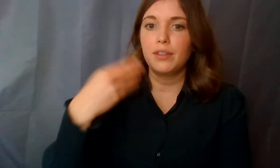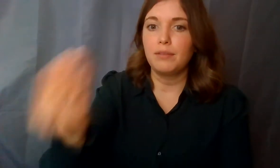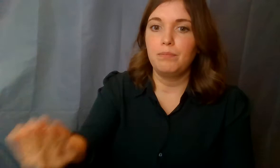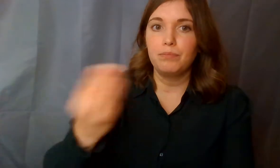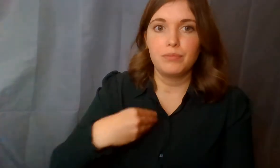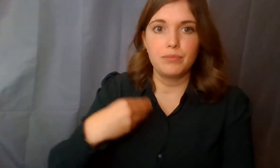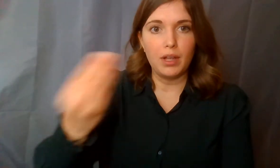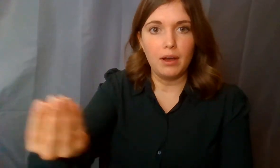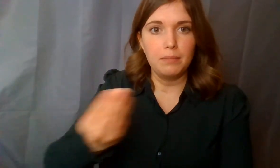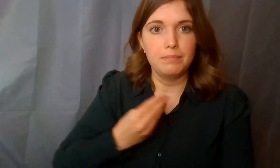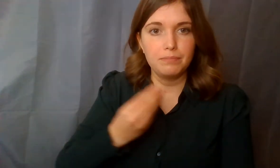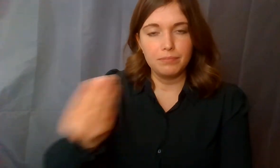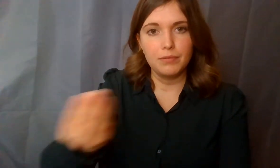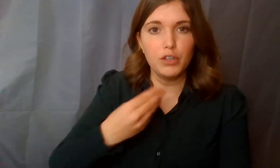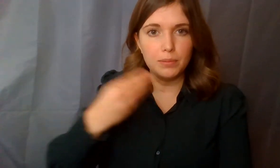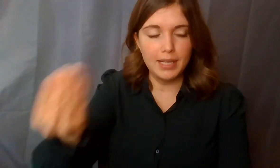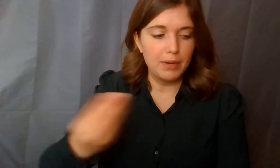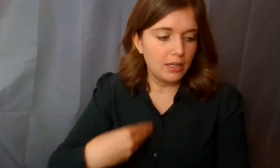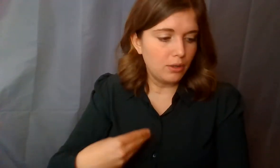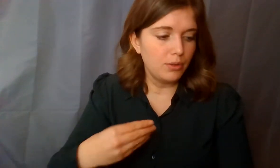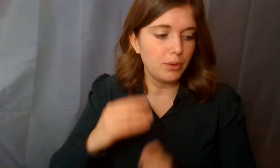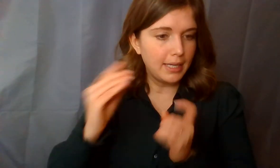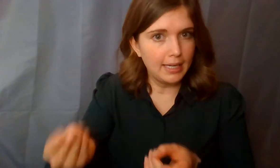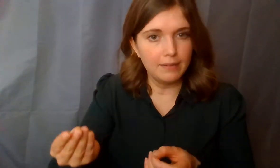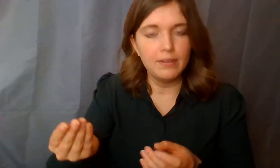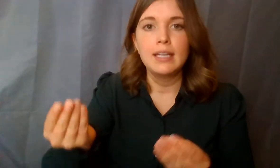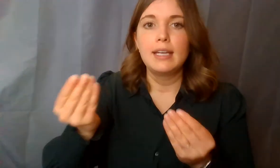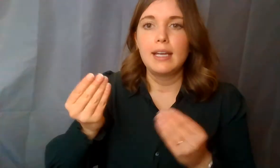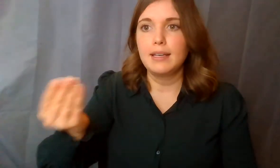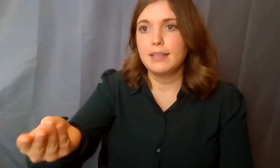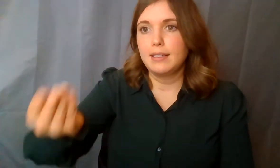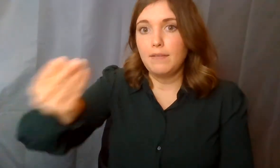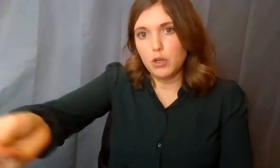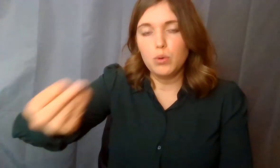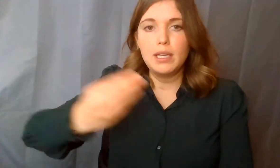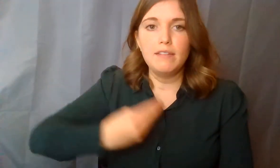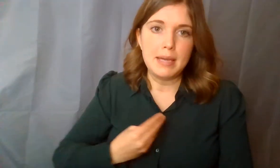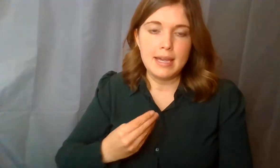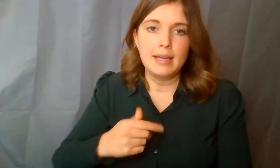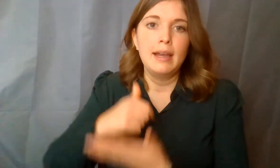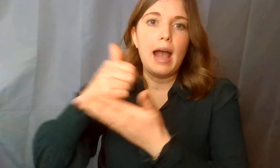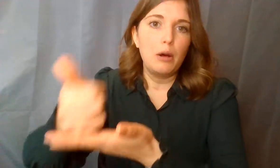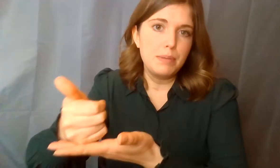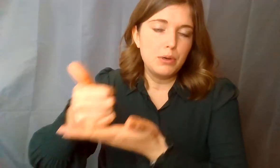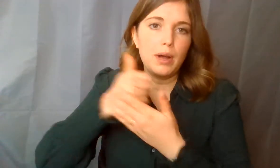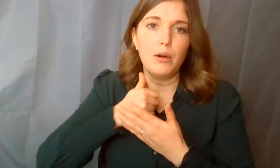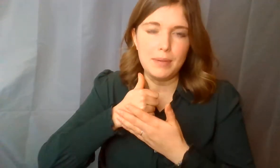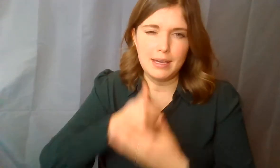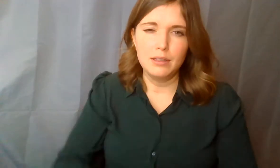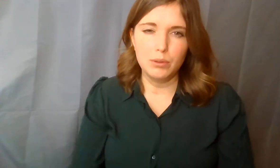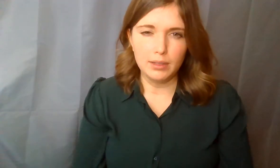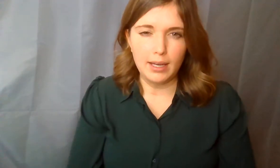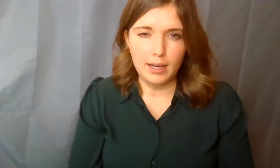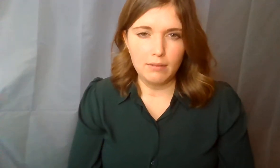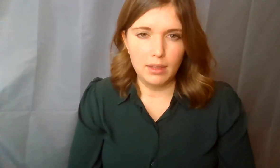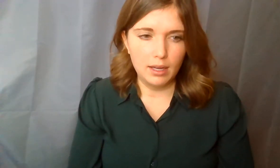the verbs that we can do. So give and give you, give me, help you, help me, doing that kind of a thing